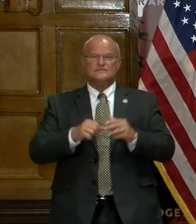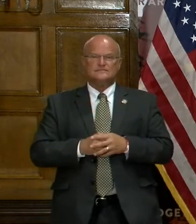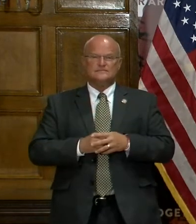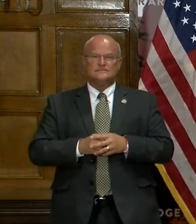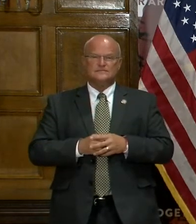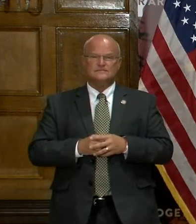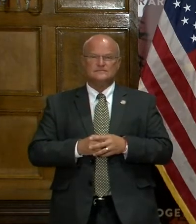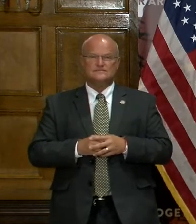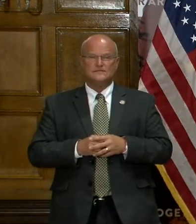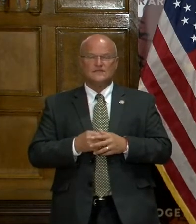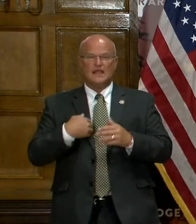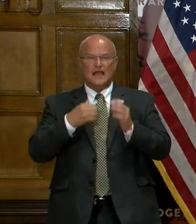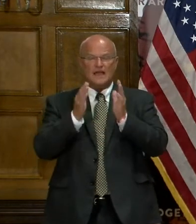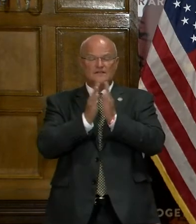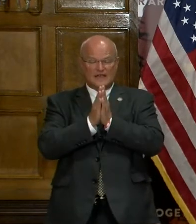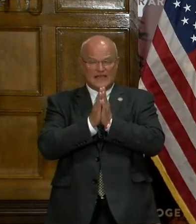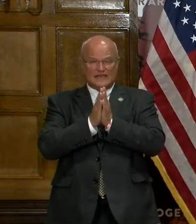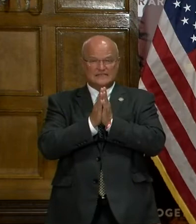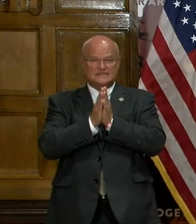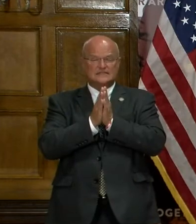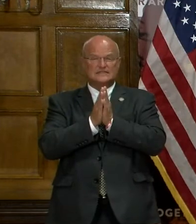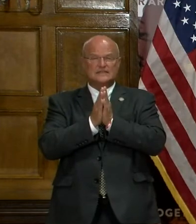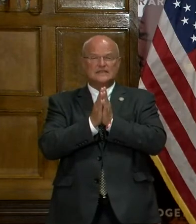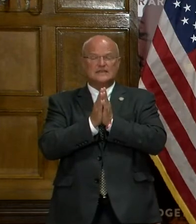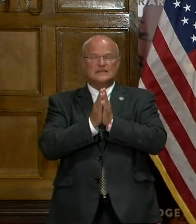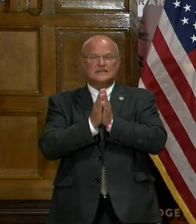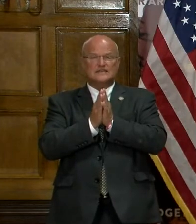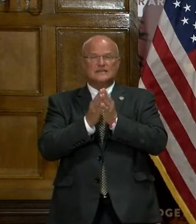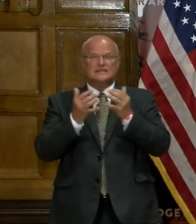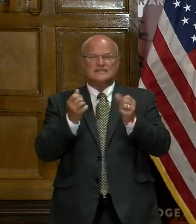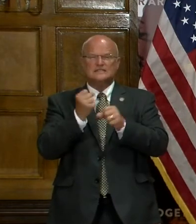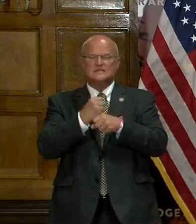today. I've asked them to